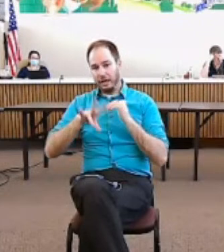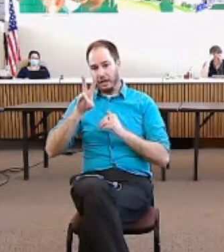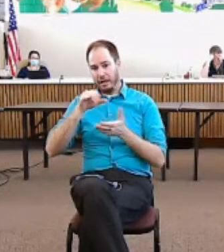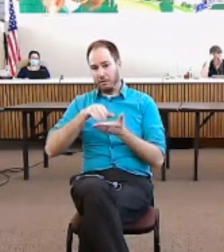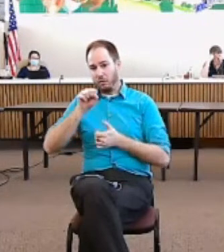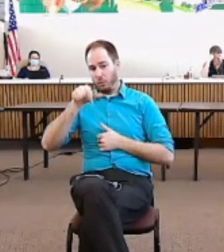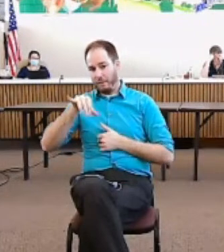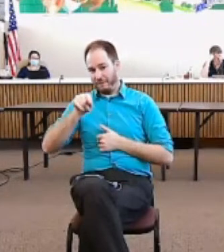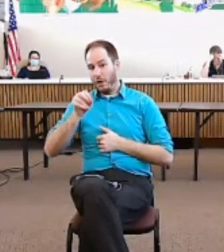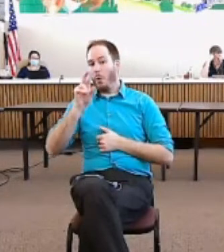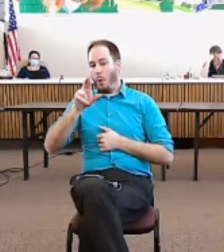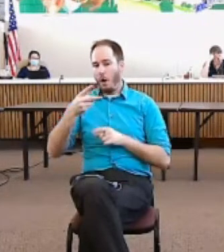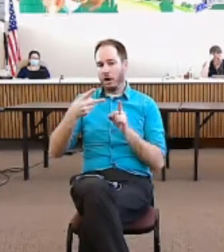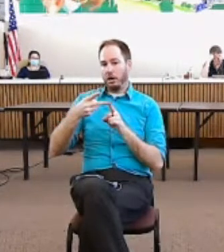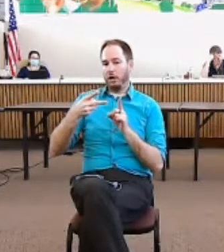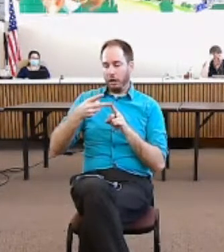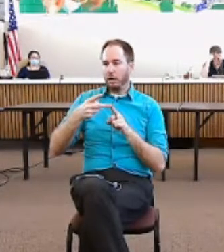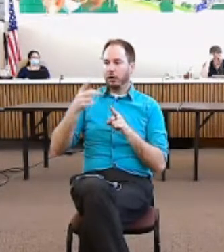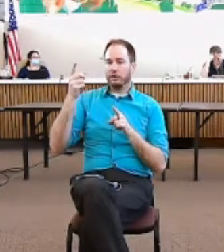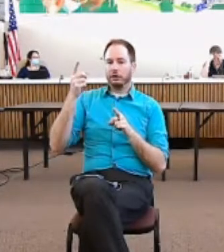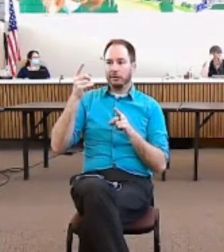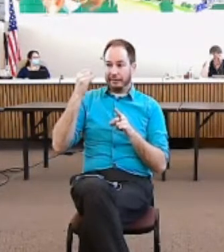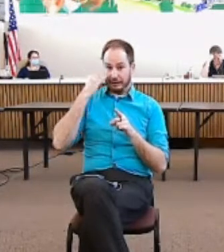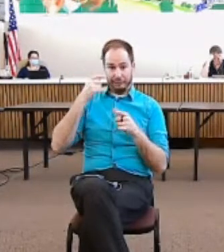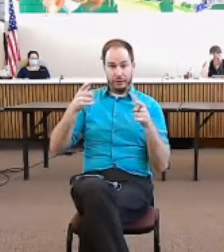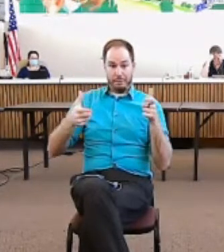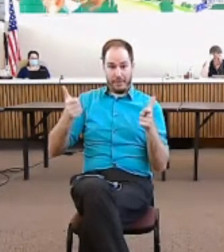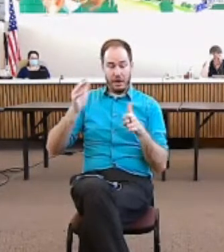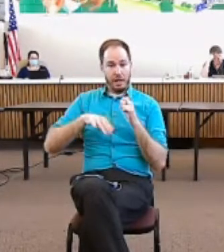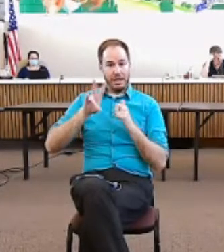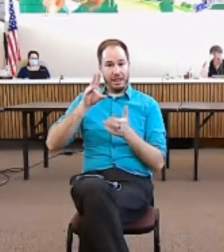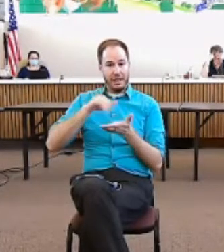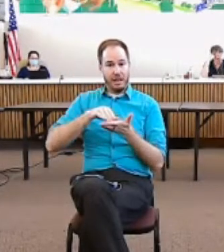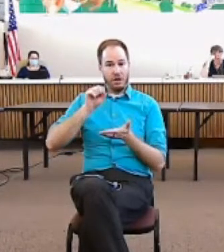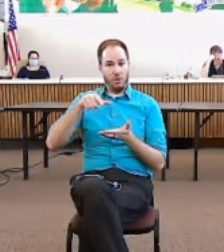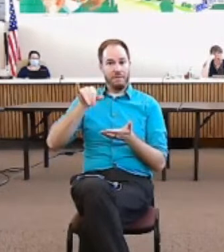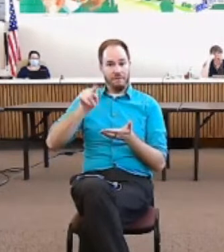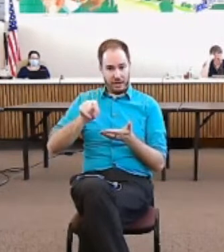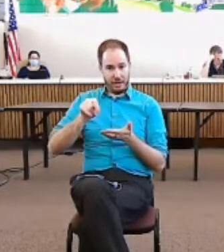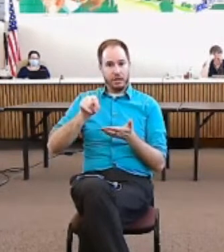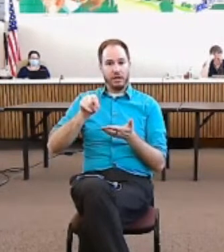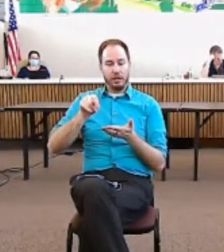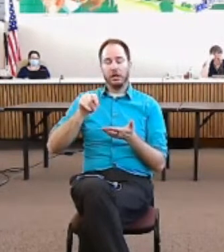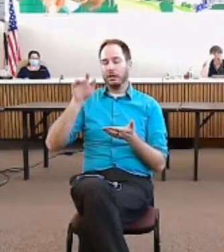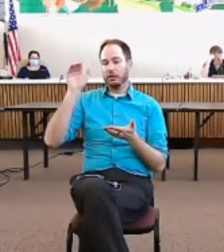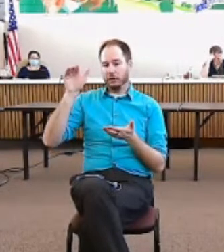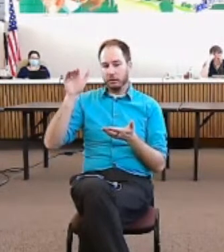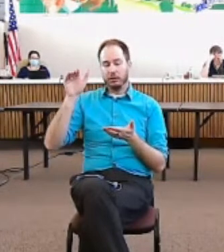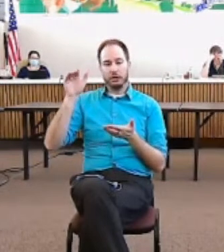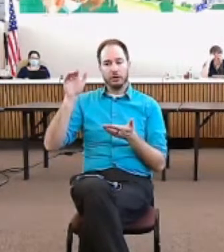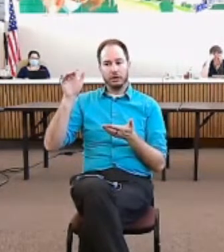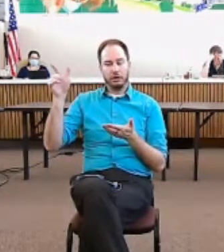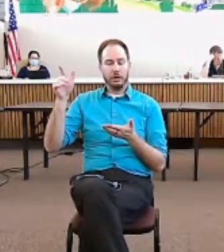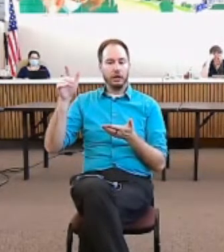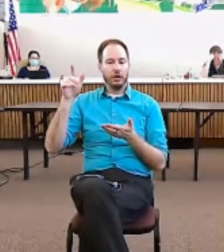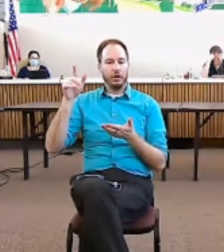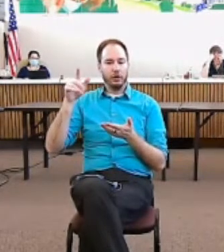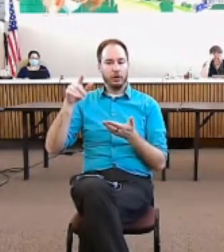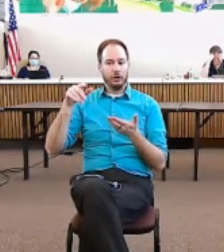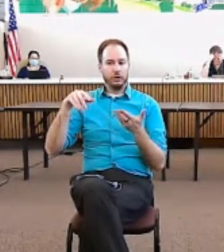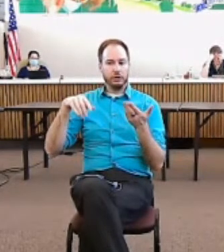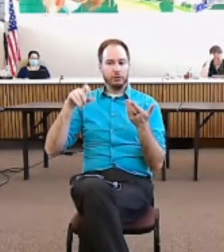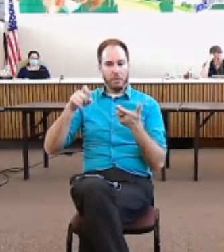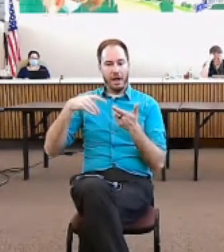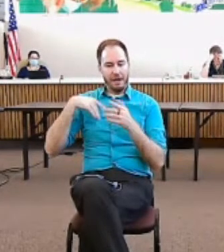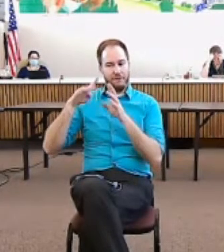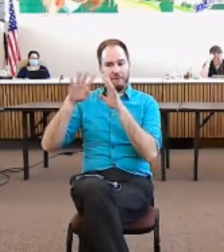feet, or 2, in the event the building floor plan is greater than 7,000 feet, the submission to the town in a